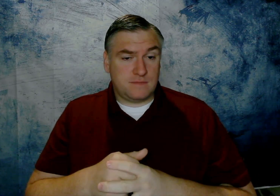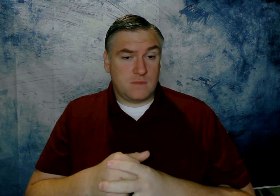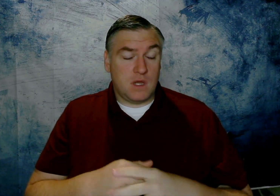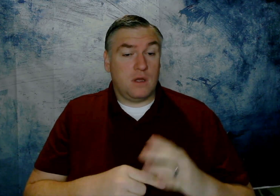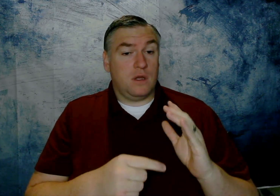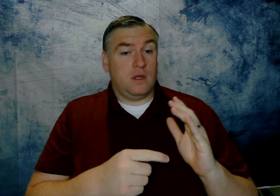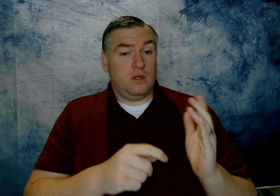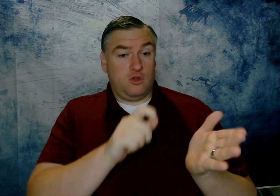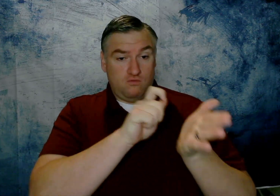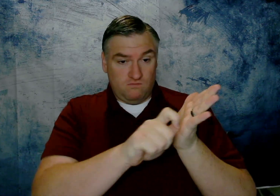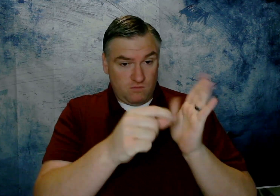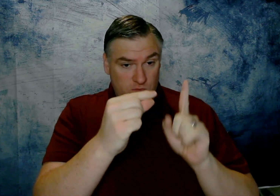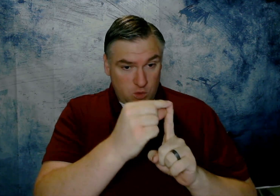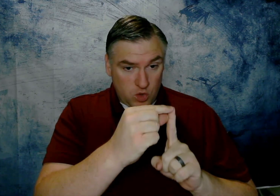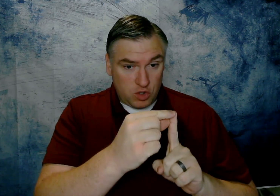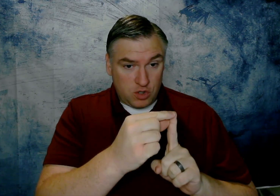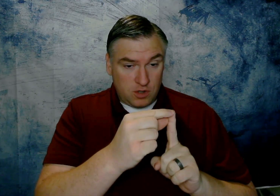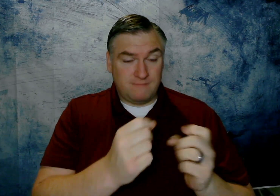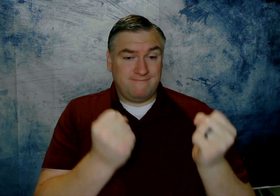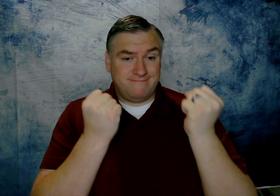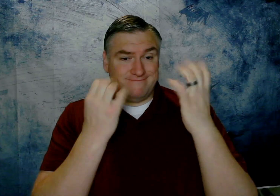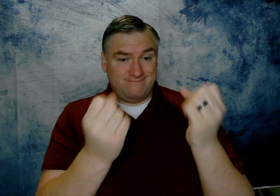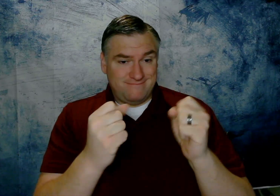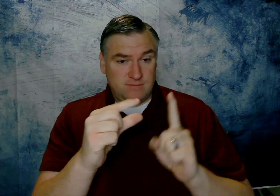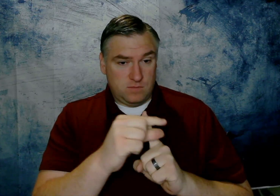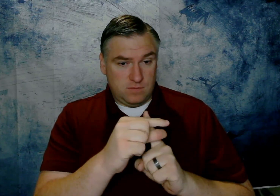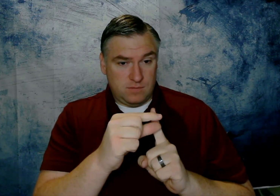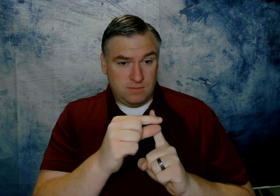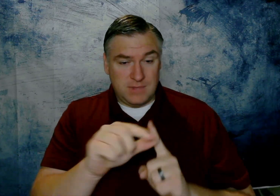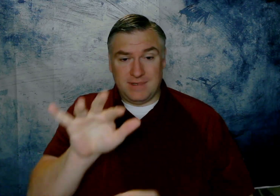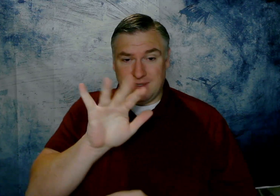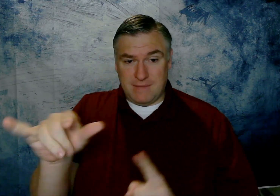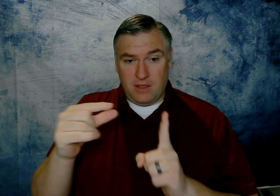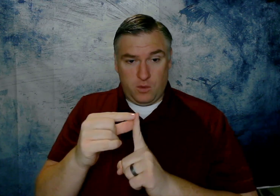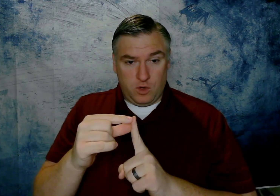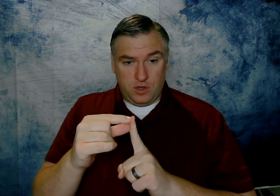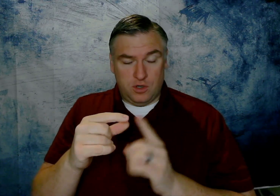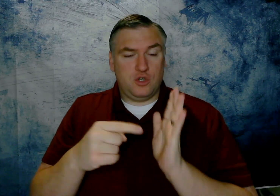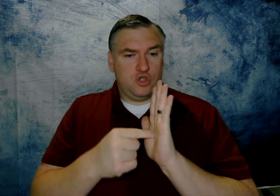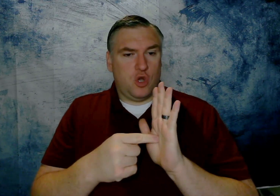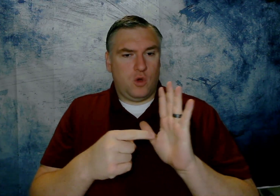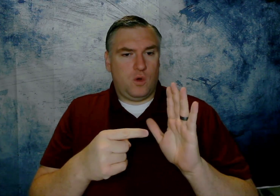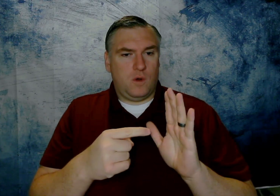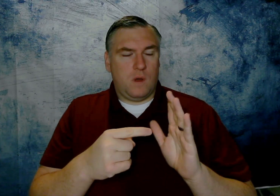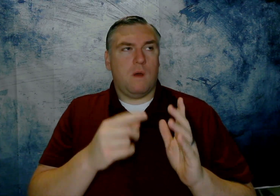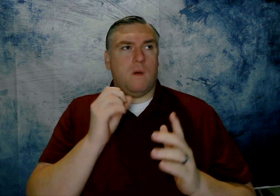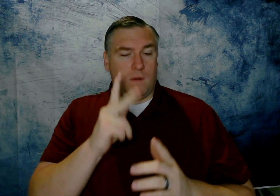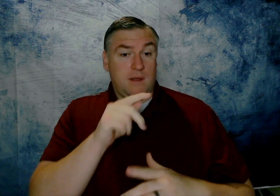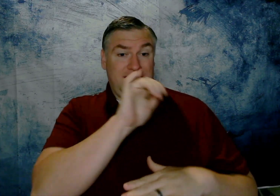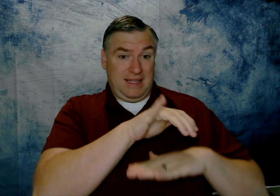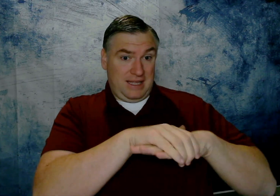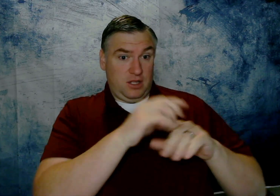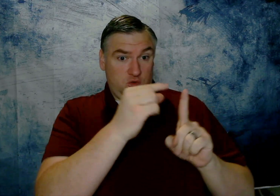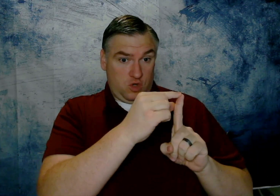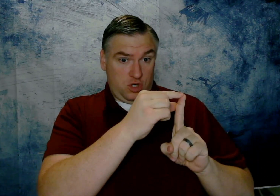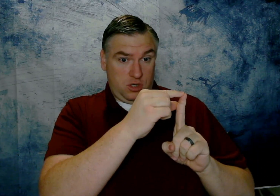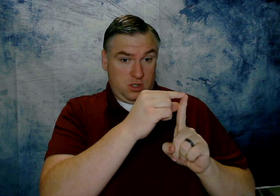Chaining means a written word, a signed word, a spelled word to show, okay, that